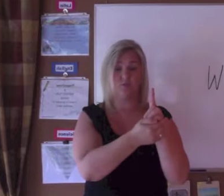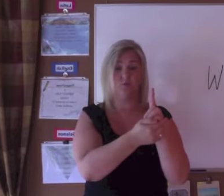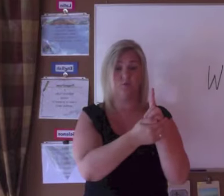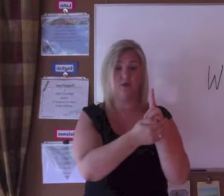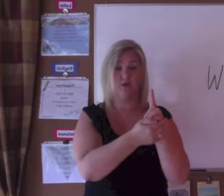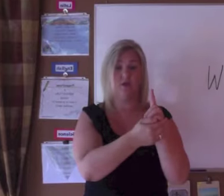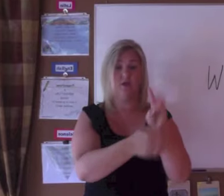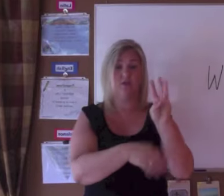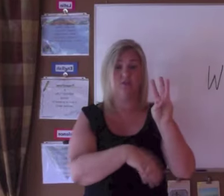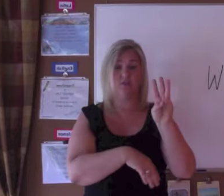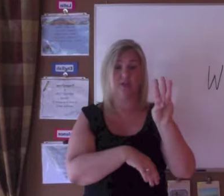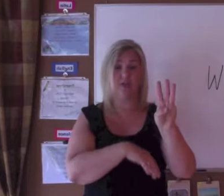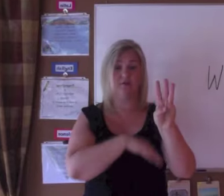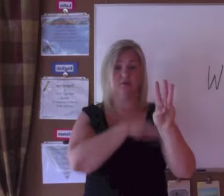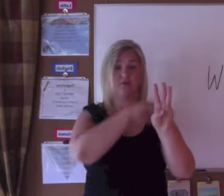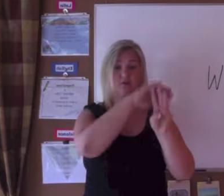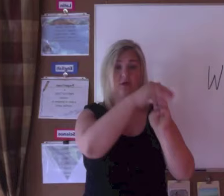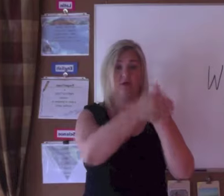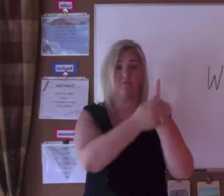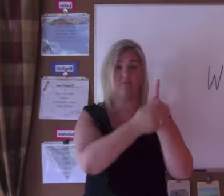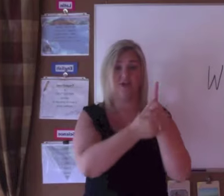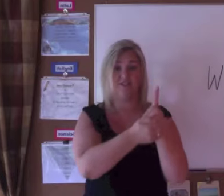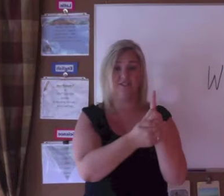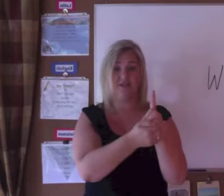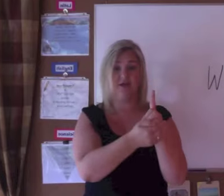1. So the Council of Nicaea.